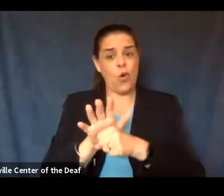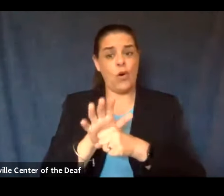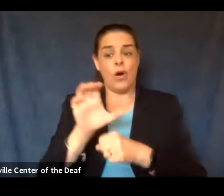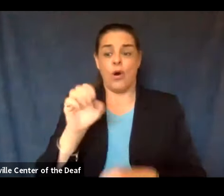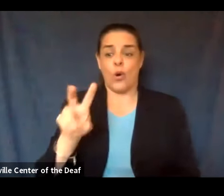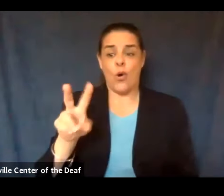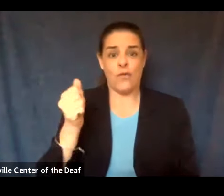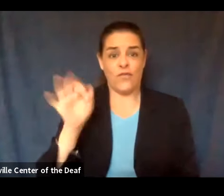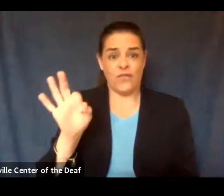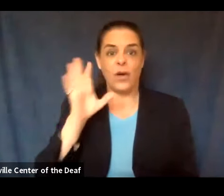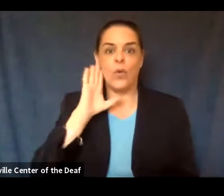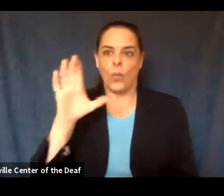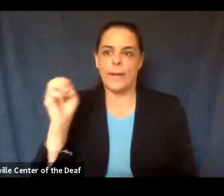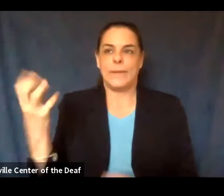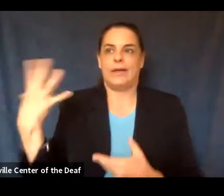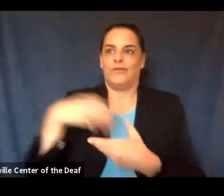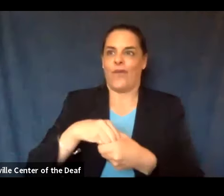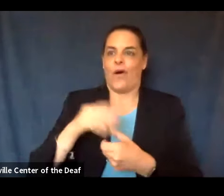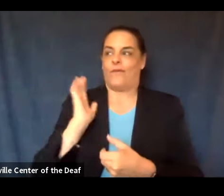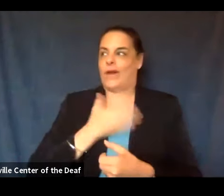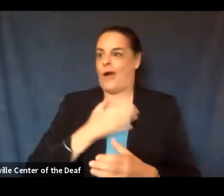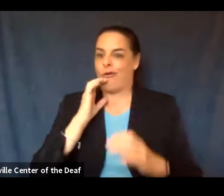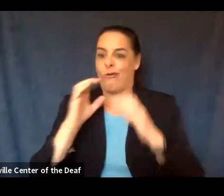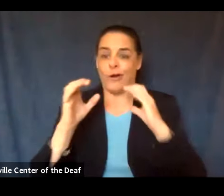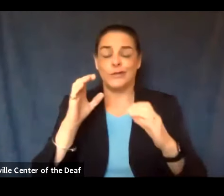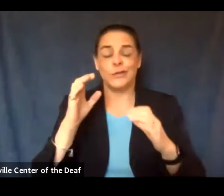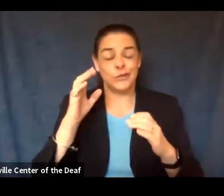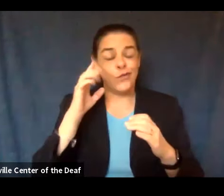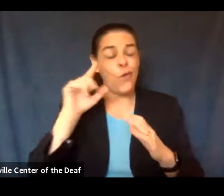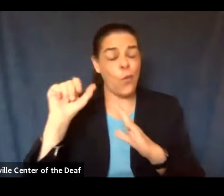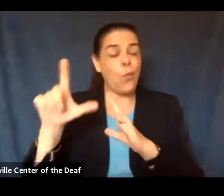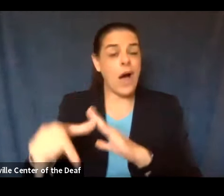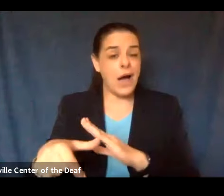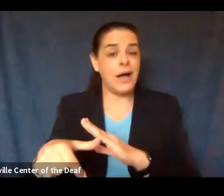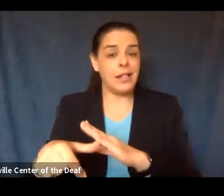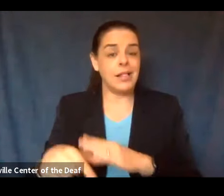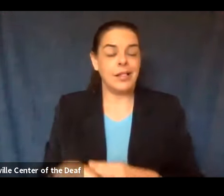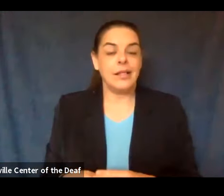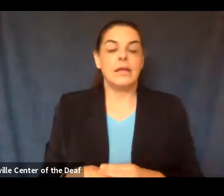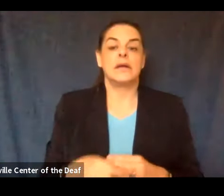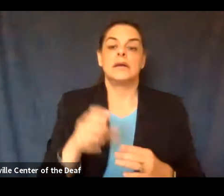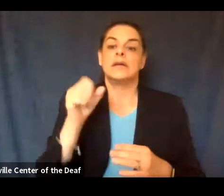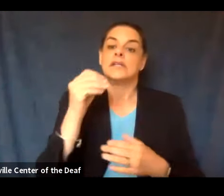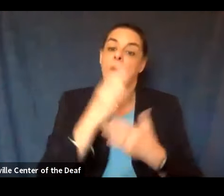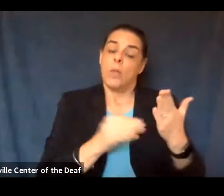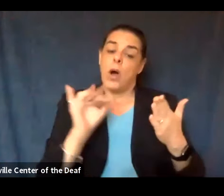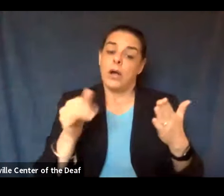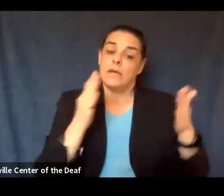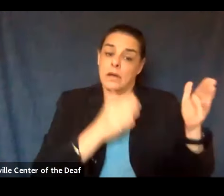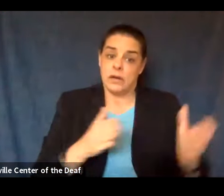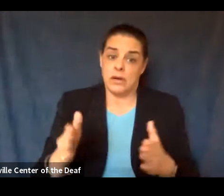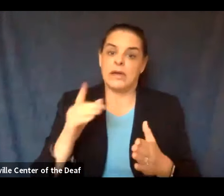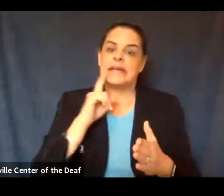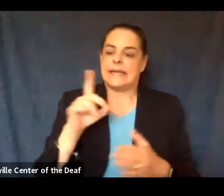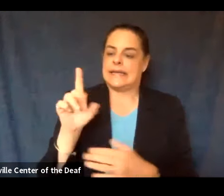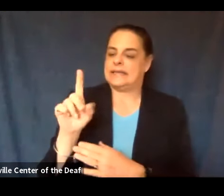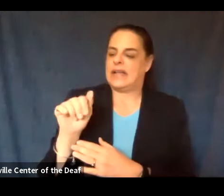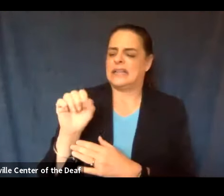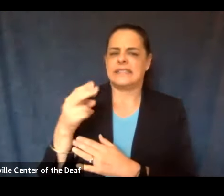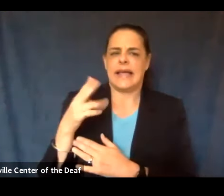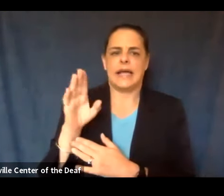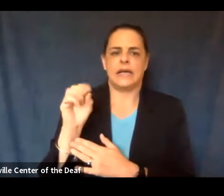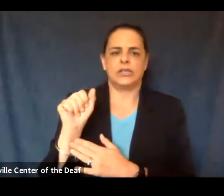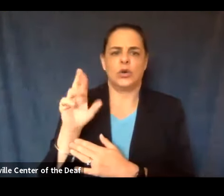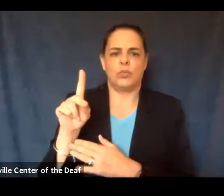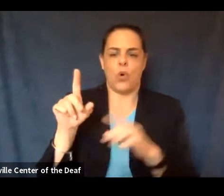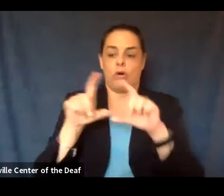of our conversation for the foreseeable future. And so part of that preparation is the dashboard that we talked about.